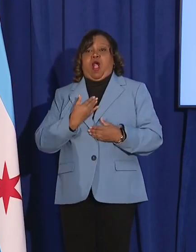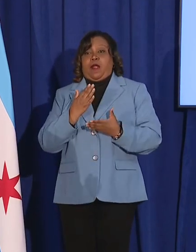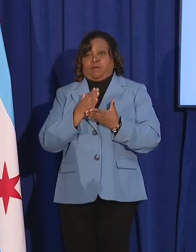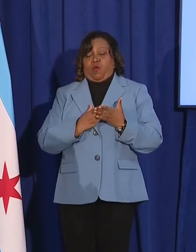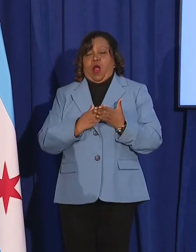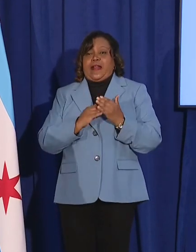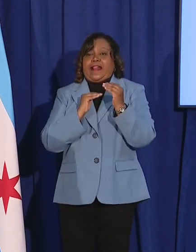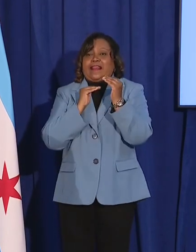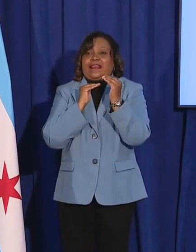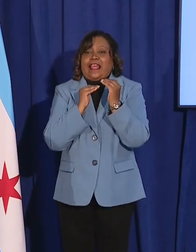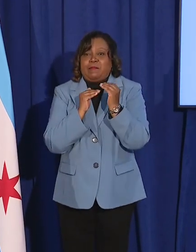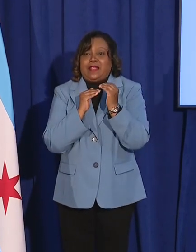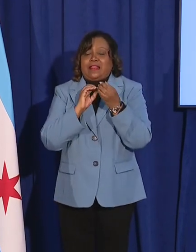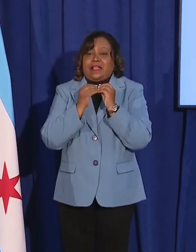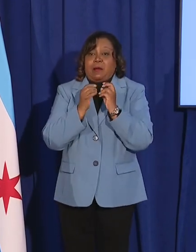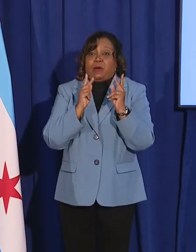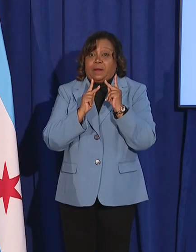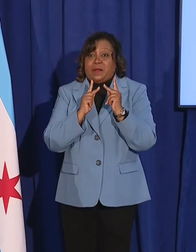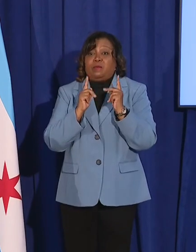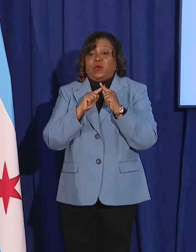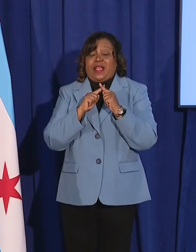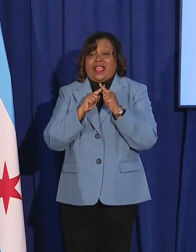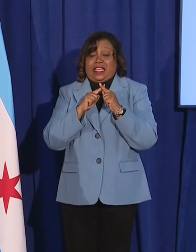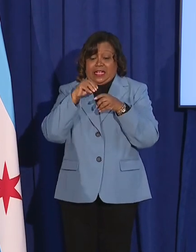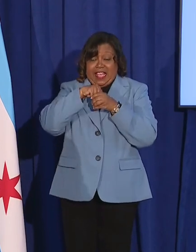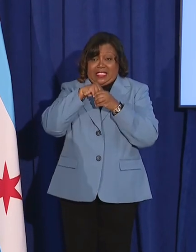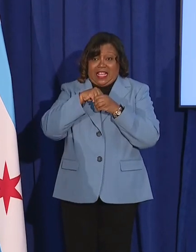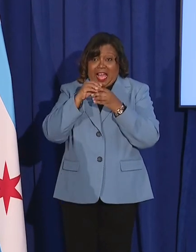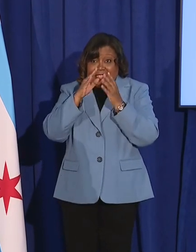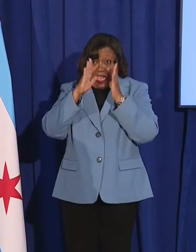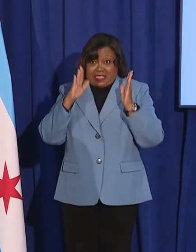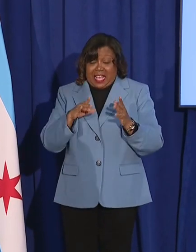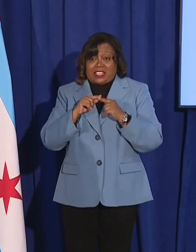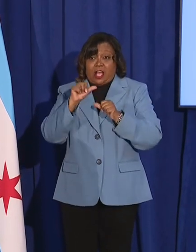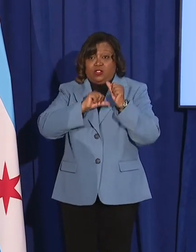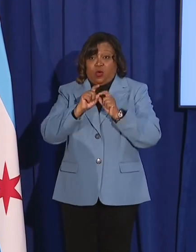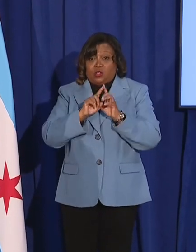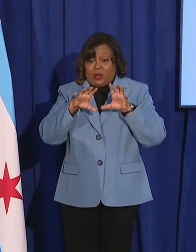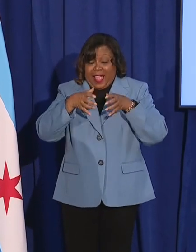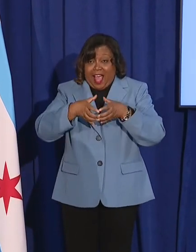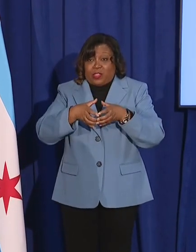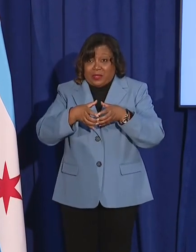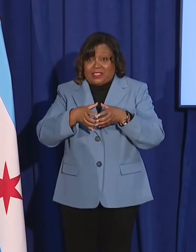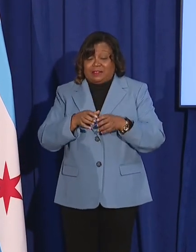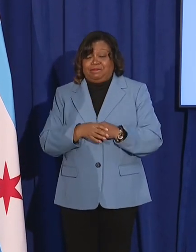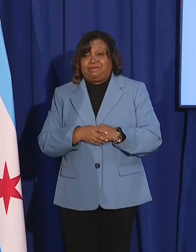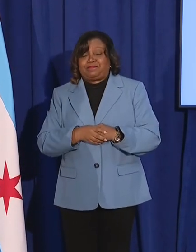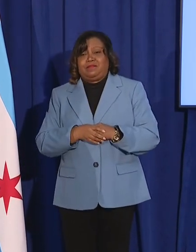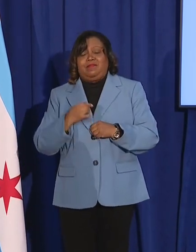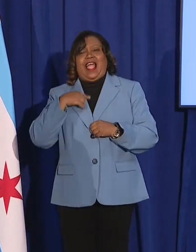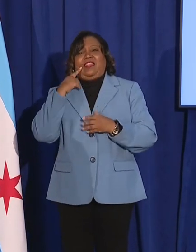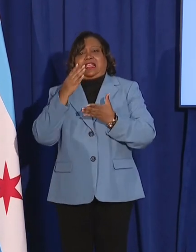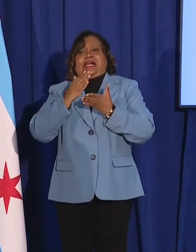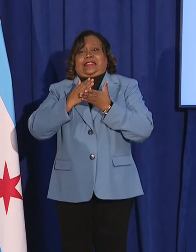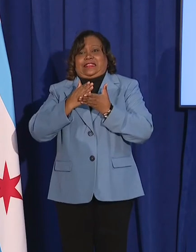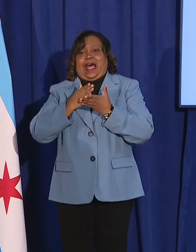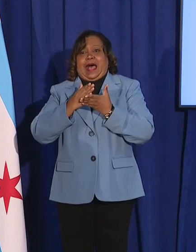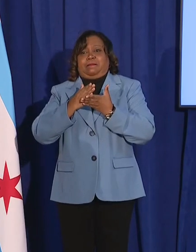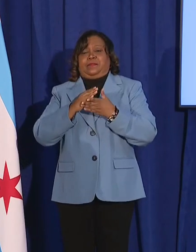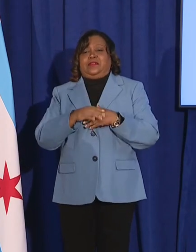part, limit the number of people in indoor spaces and social gathering. So I think I'll stop